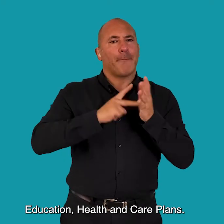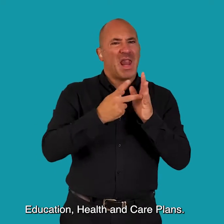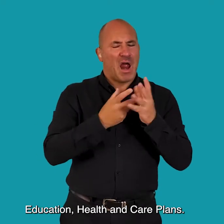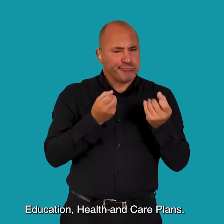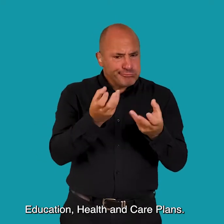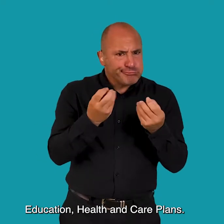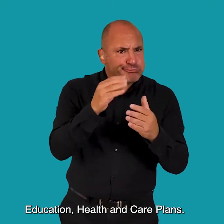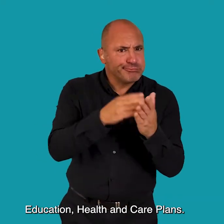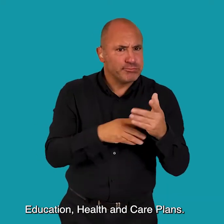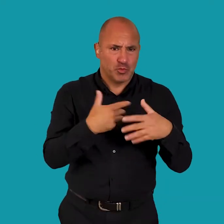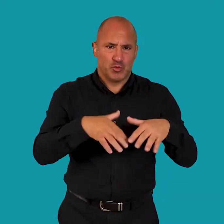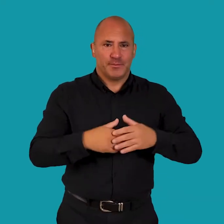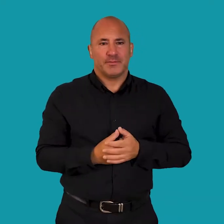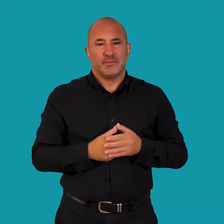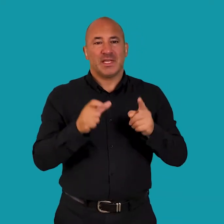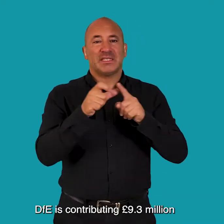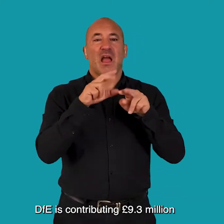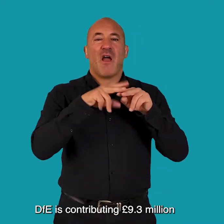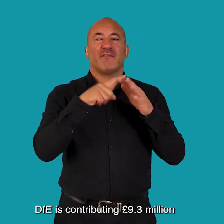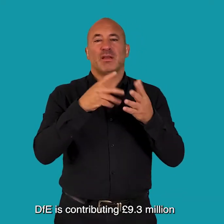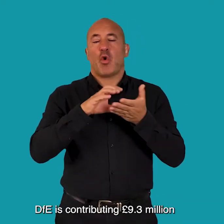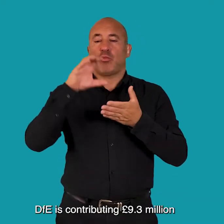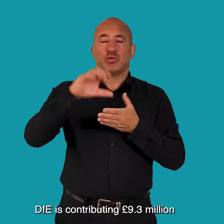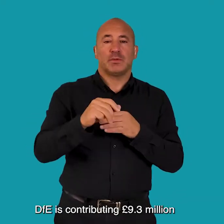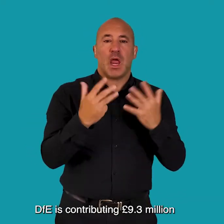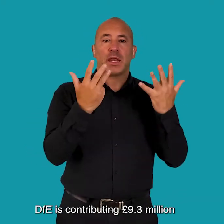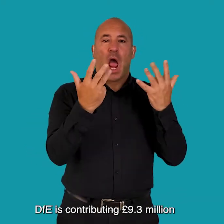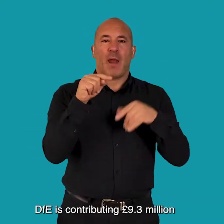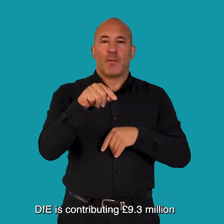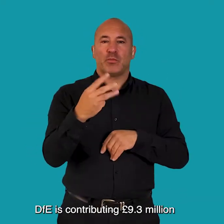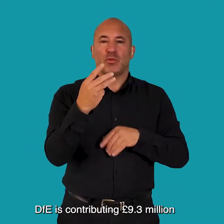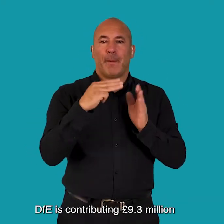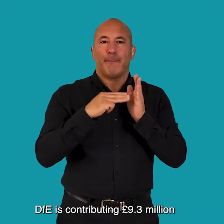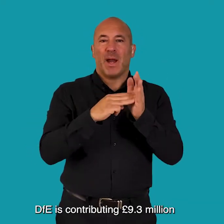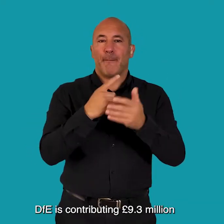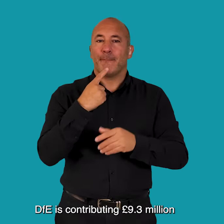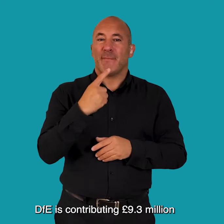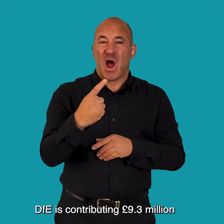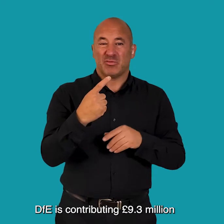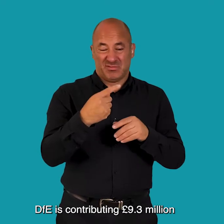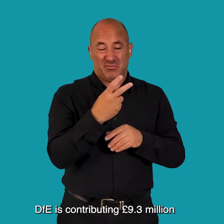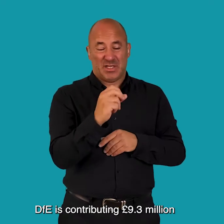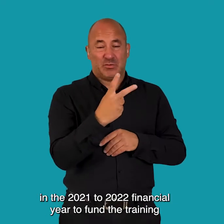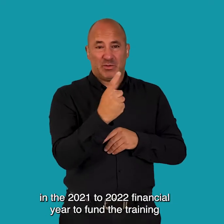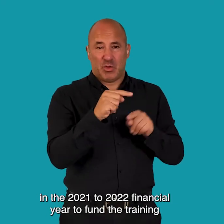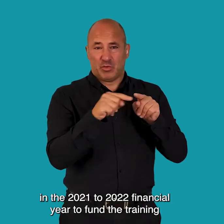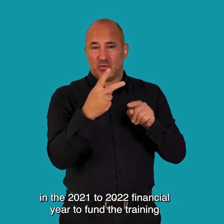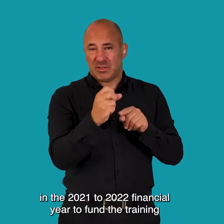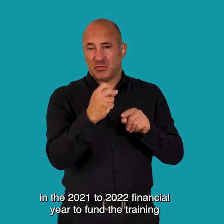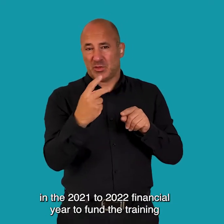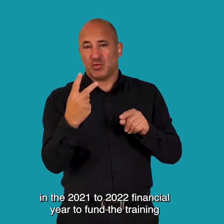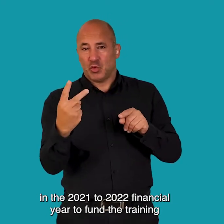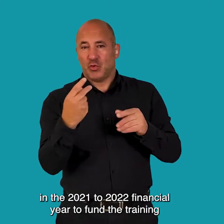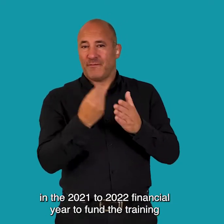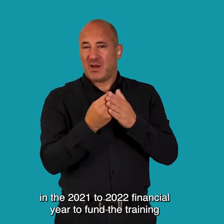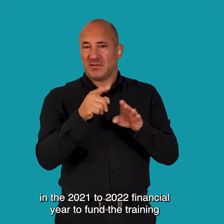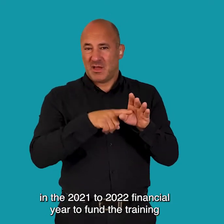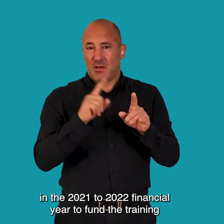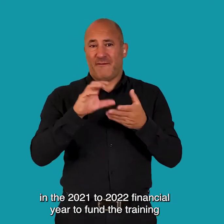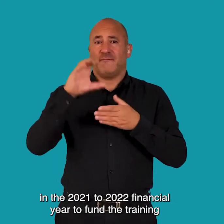care plans. DfE is contributing £9.3 million in the 21 to 22 financial